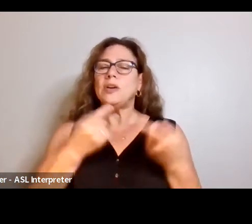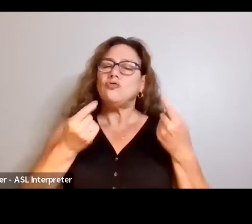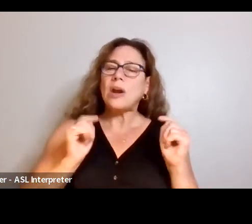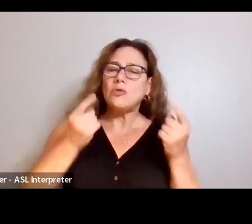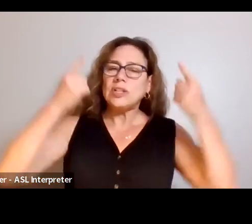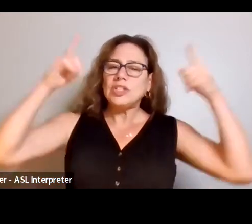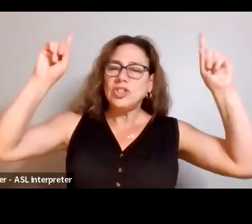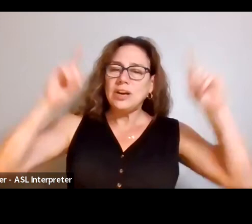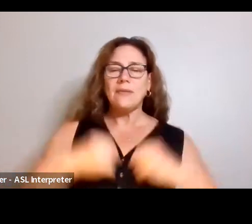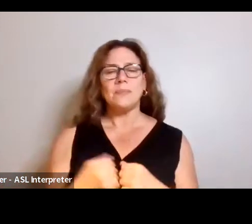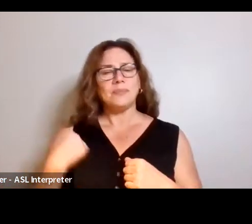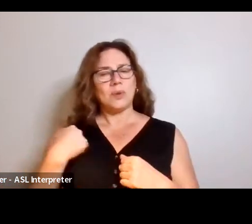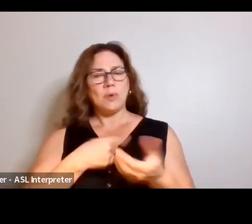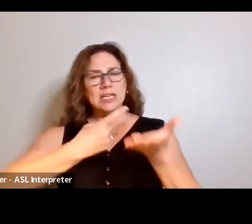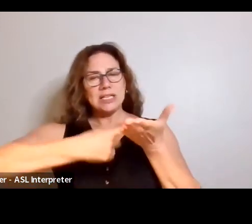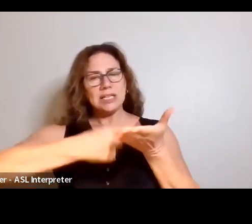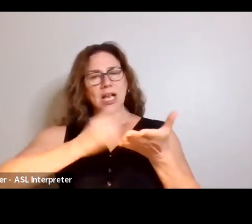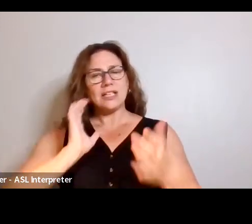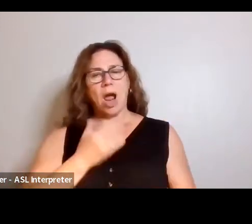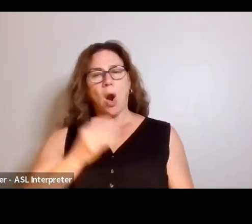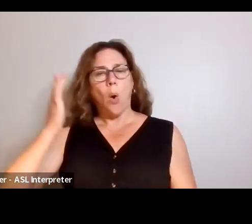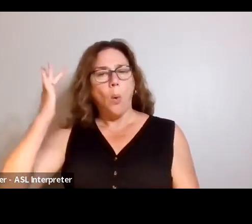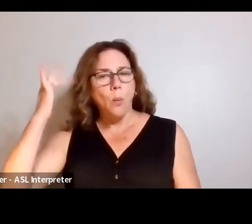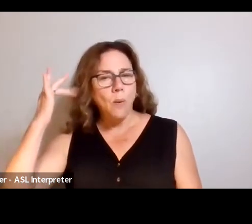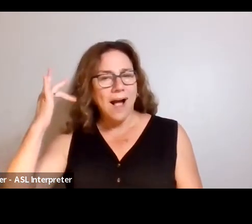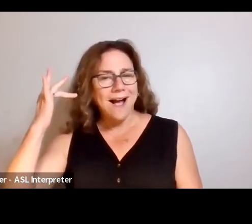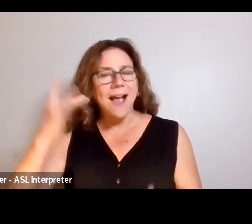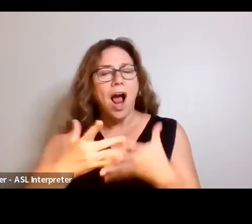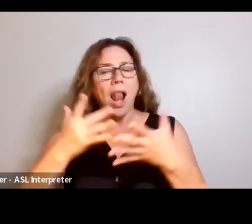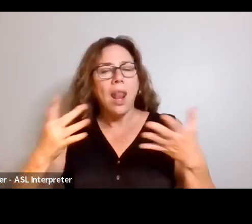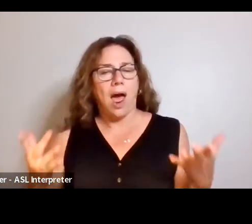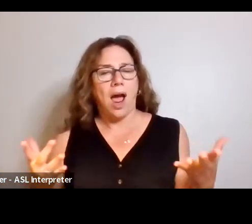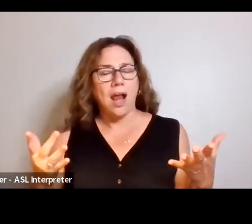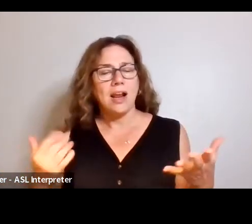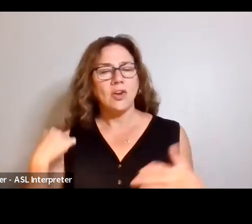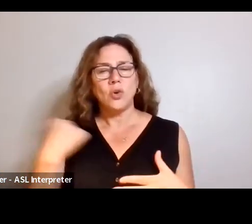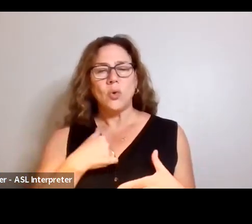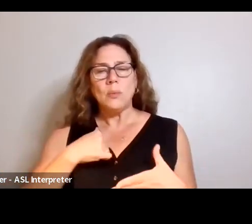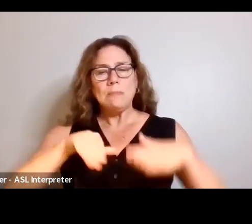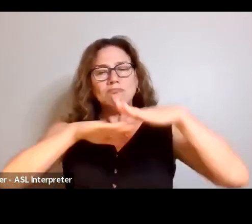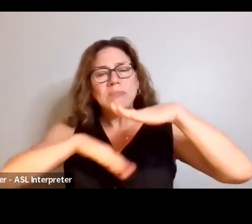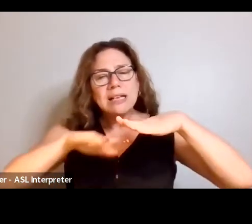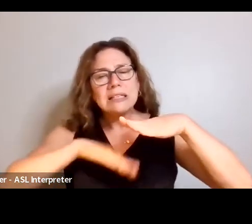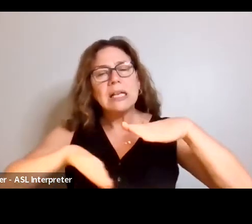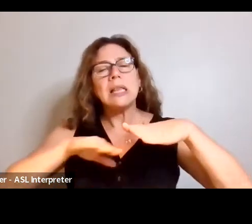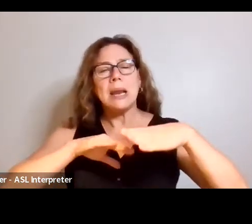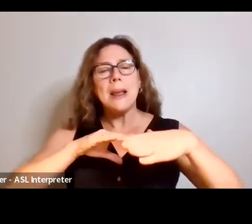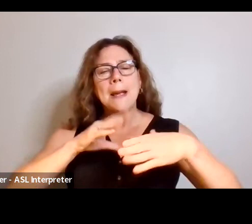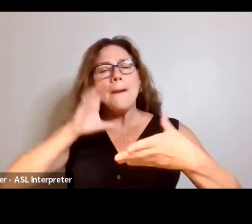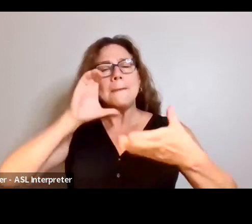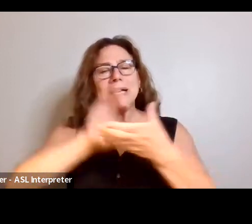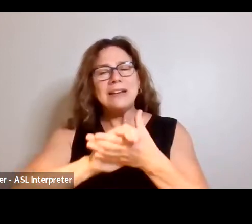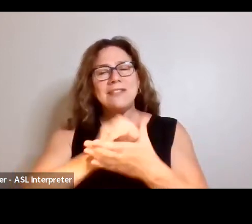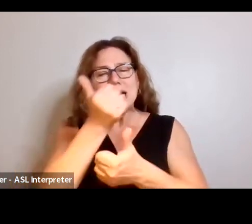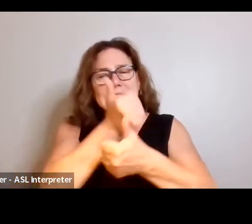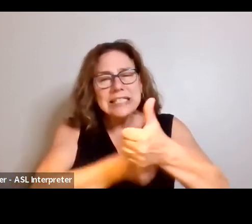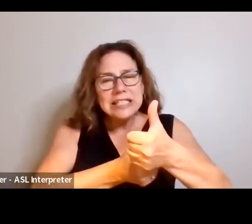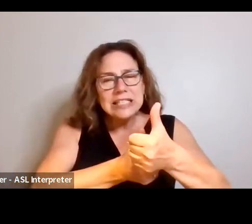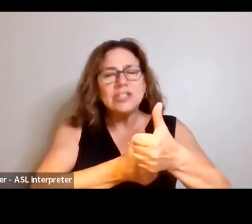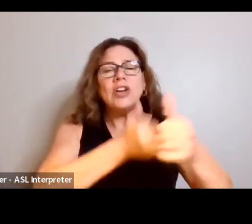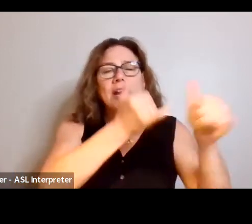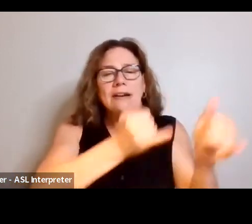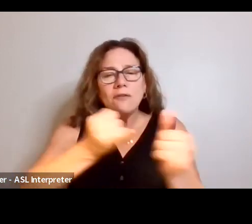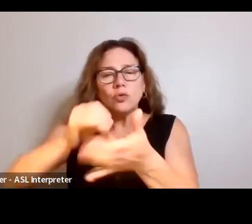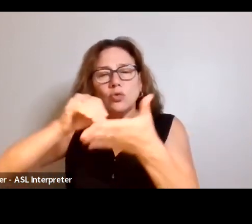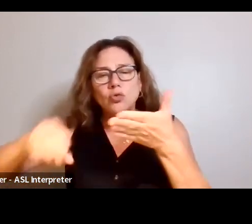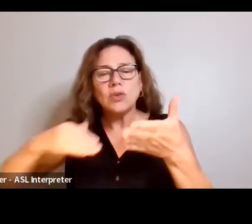our why. You know, why are we here? Because we inherently believe that every student has intrinsic value and is special. We believe